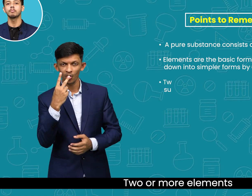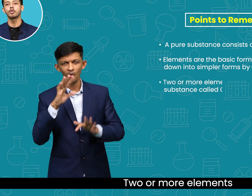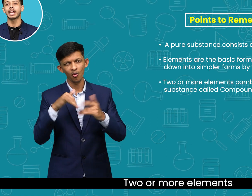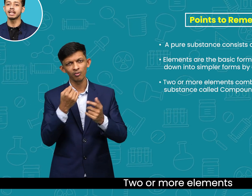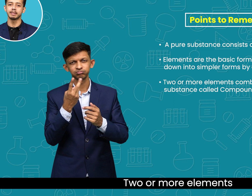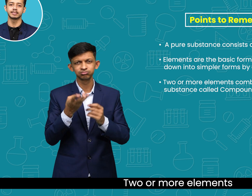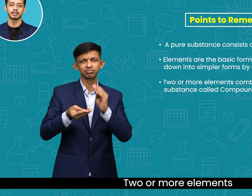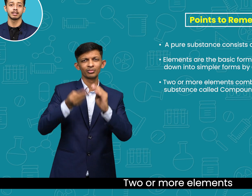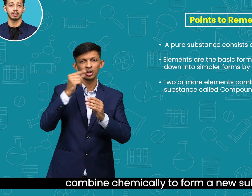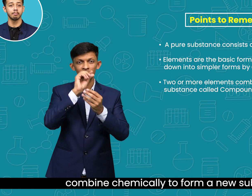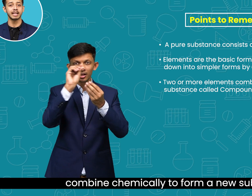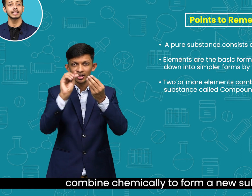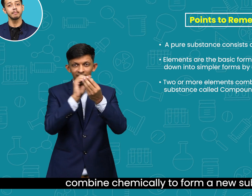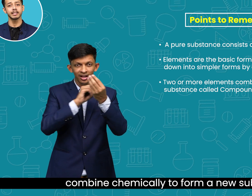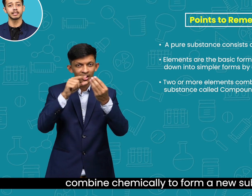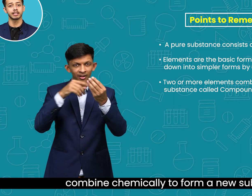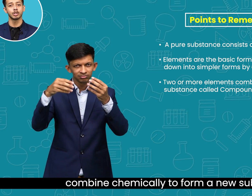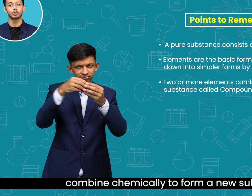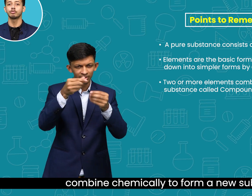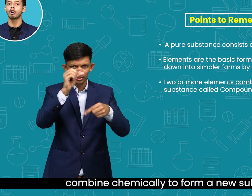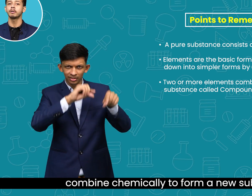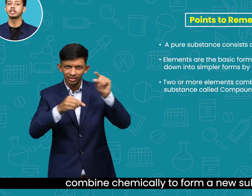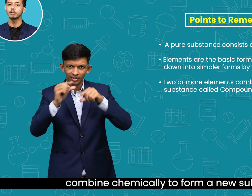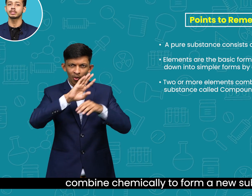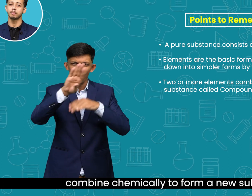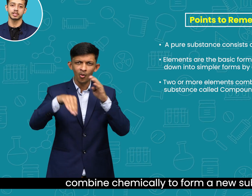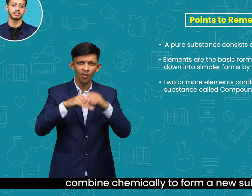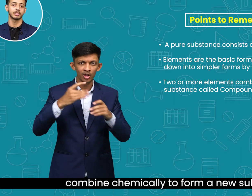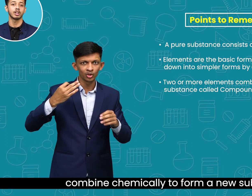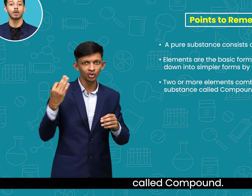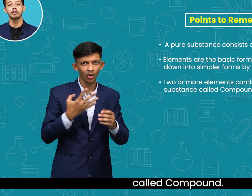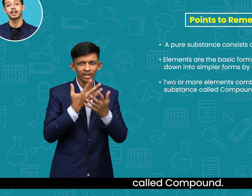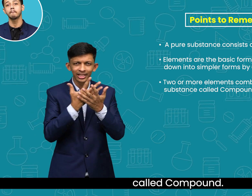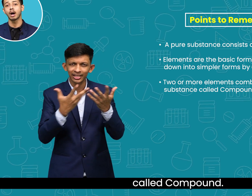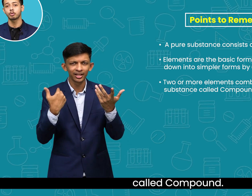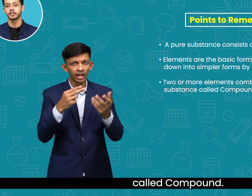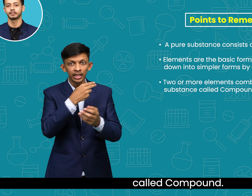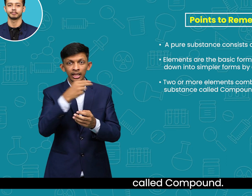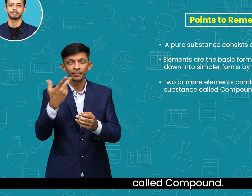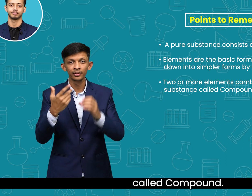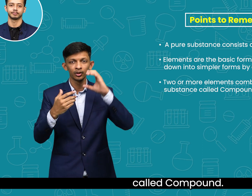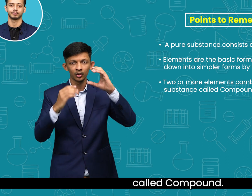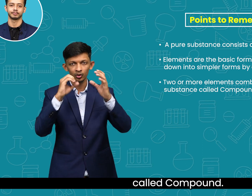Two or more elements combine chemically to form a new substance called compound.